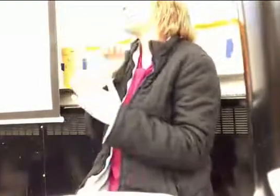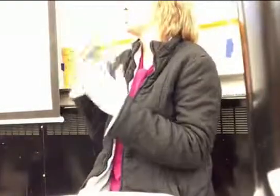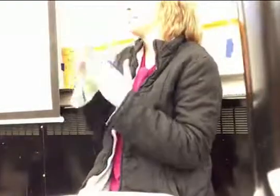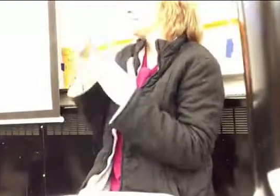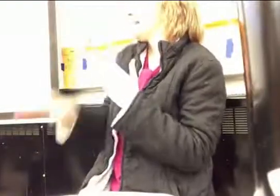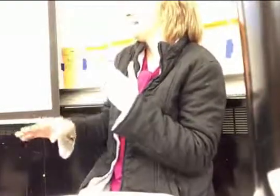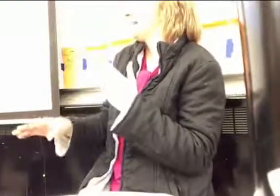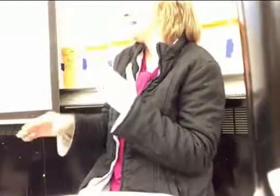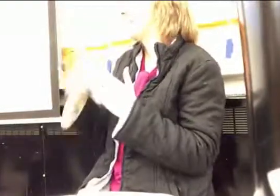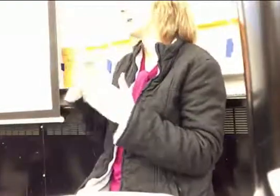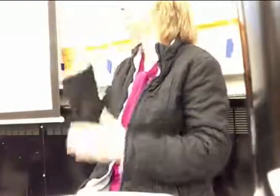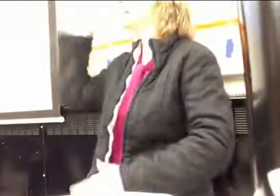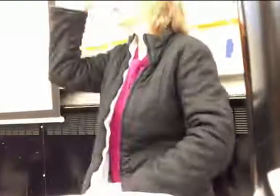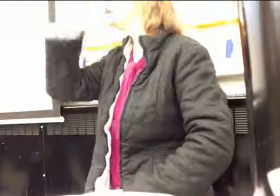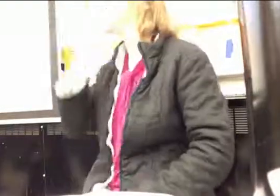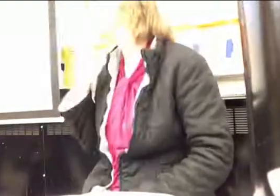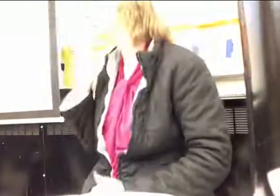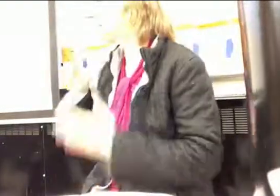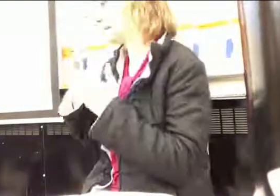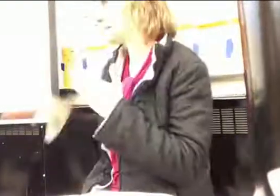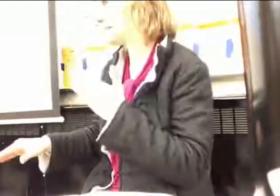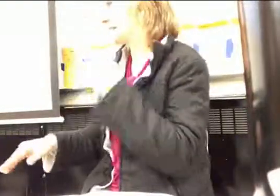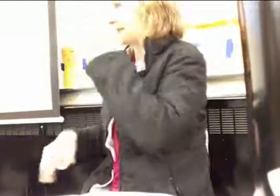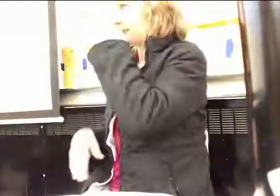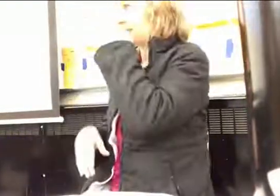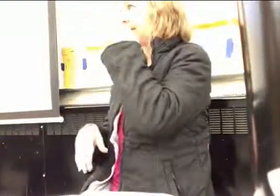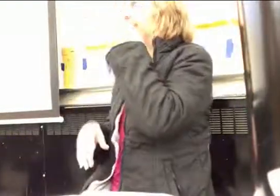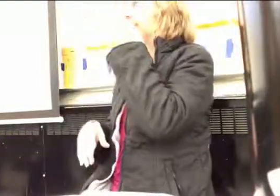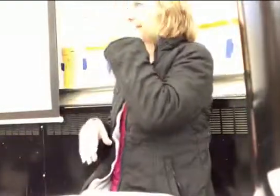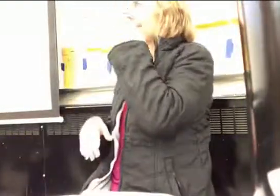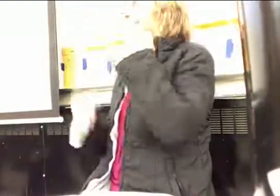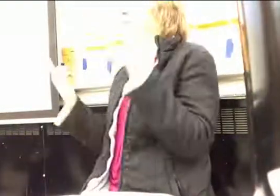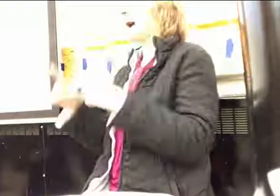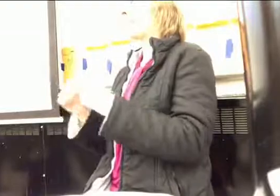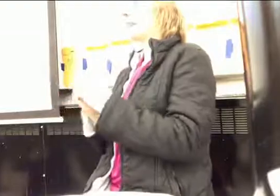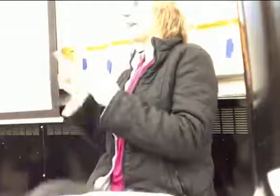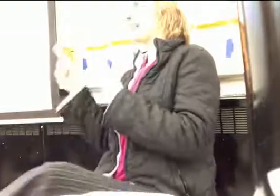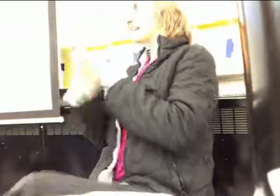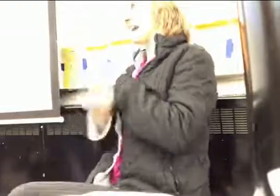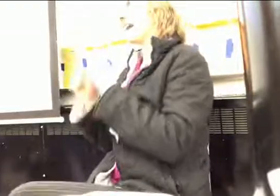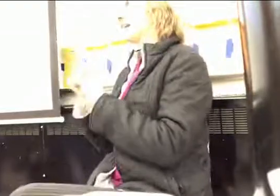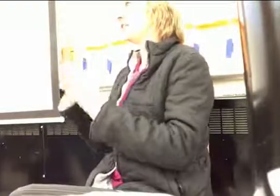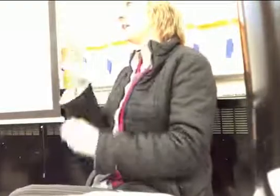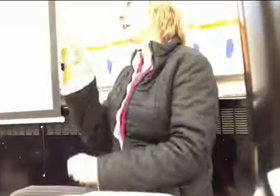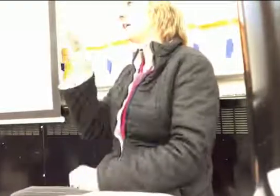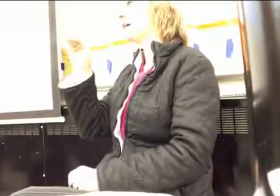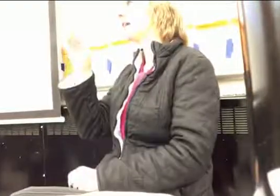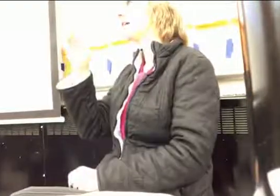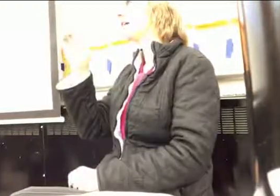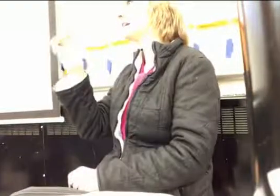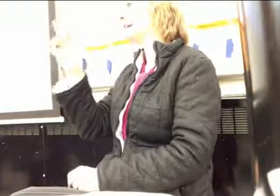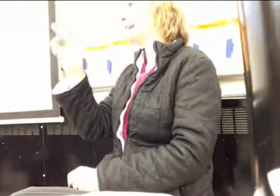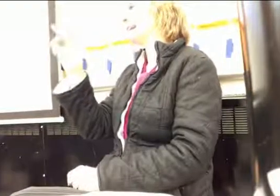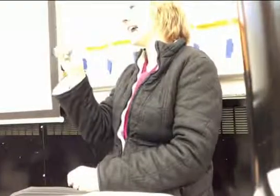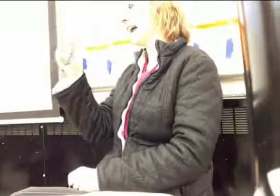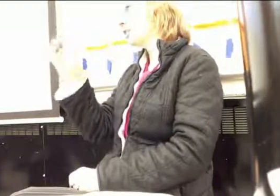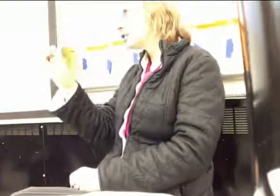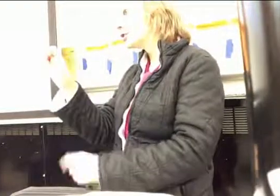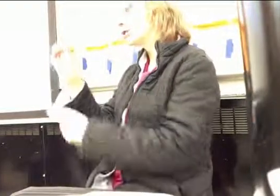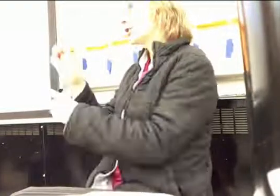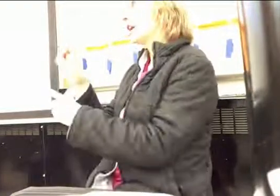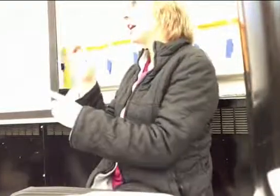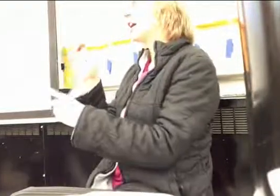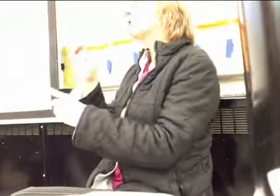expensive by the looks of it. Now, what happens with the Gilded Age is that during the Gilded Age, they are going to